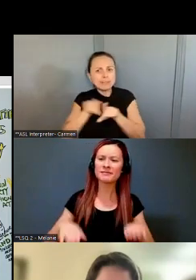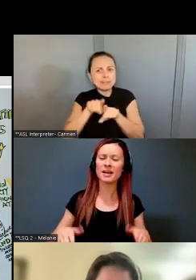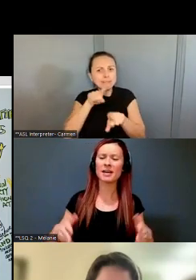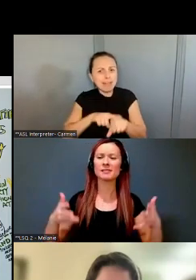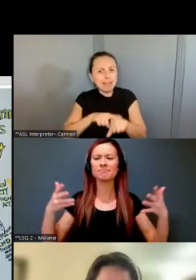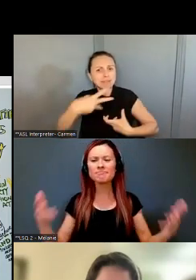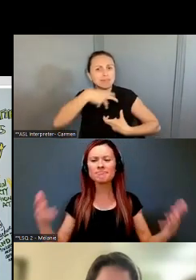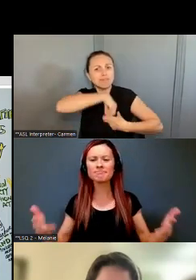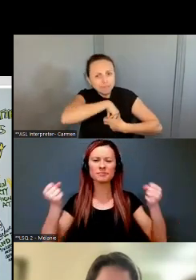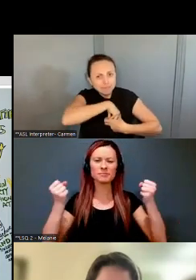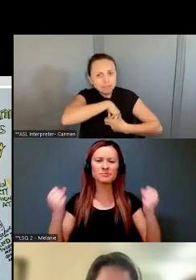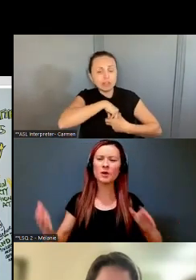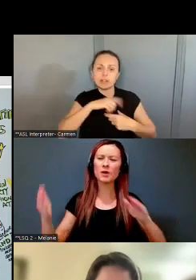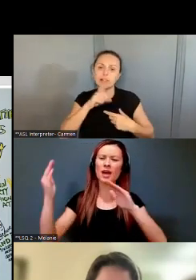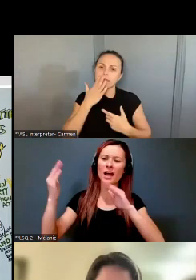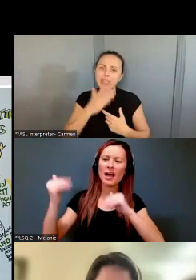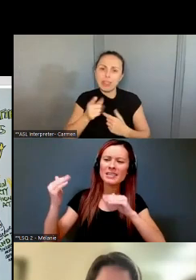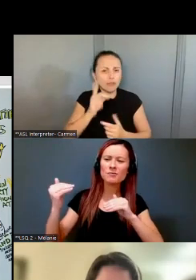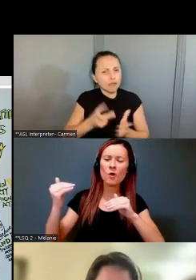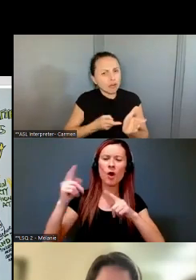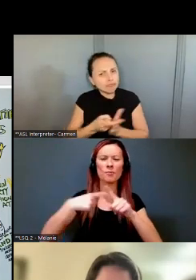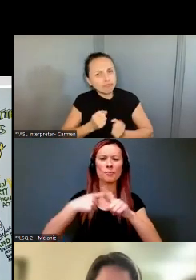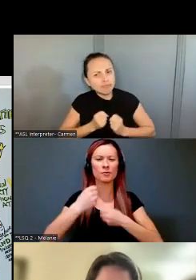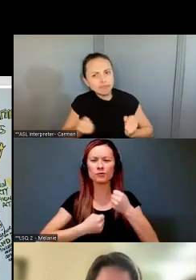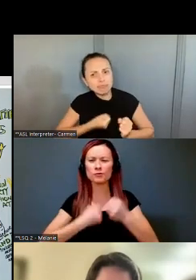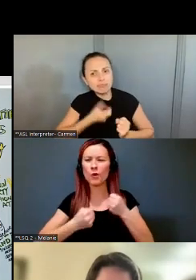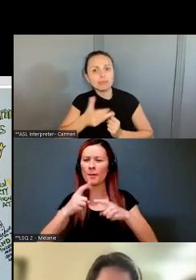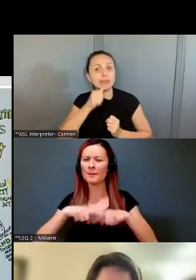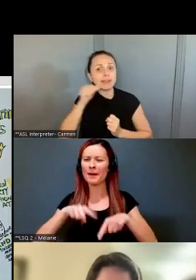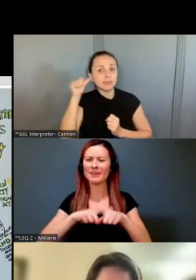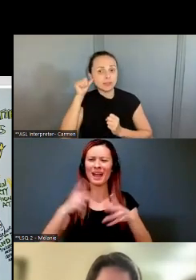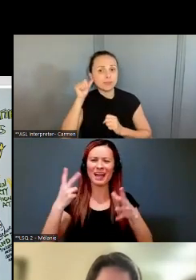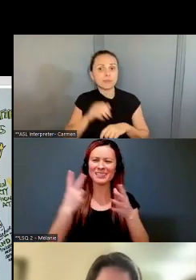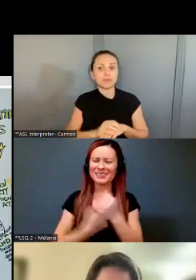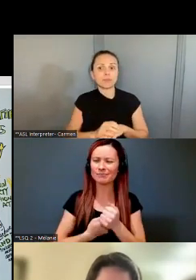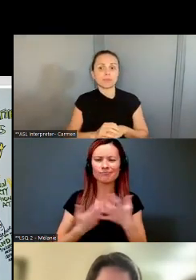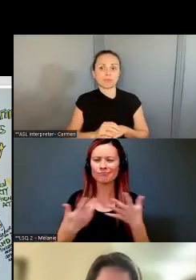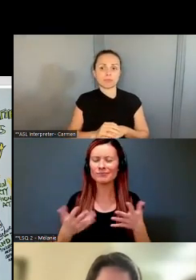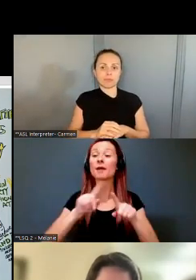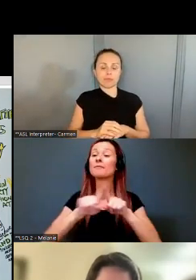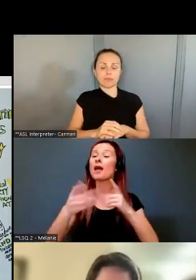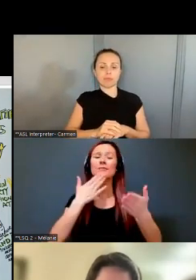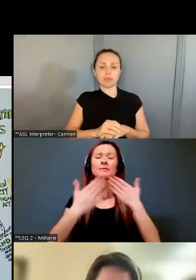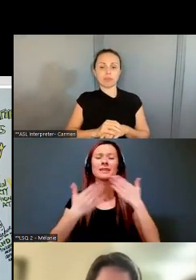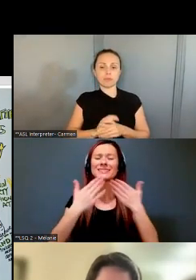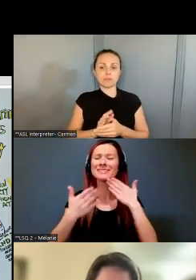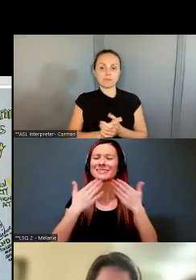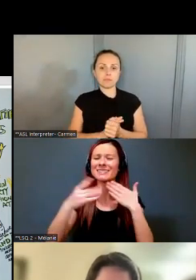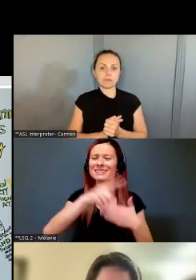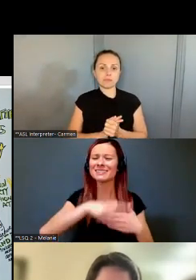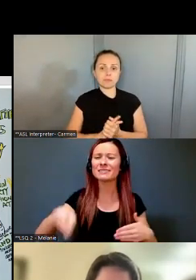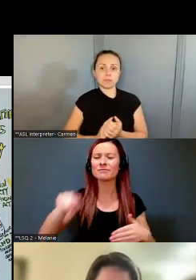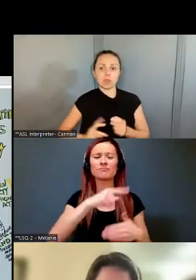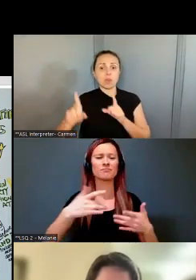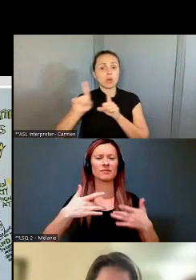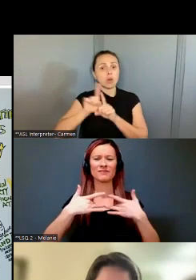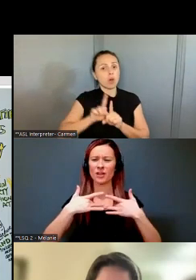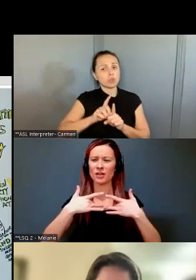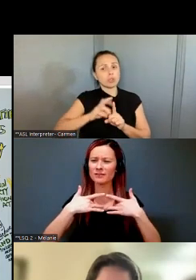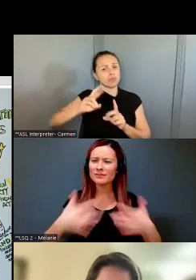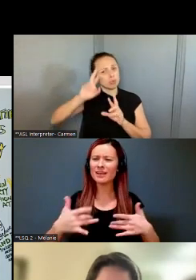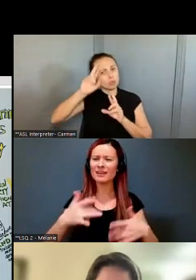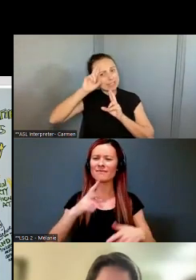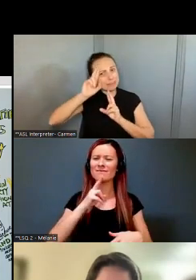so I thank you all for your truth-telling yesterday and just a respectful and vulnerable